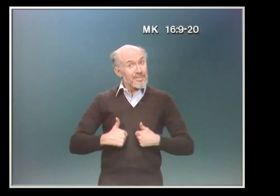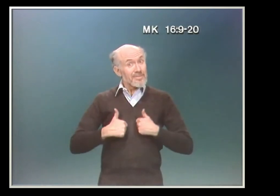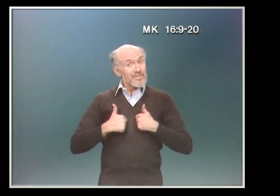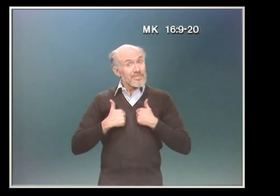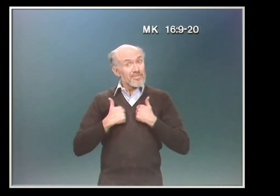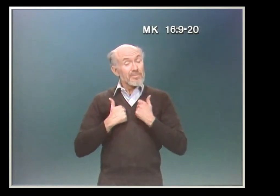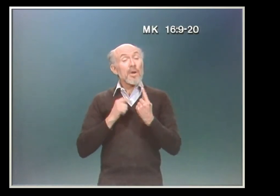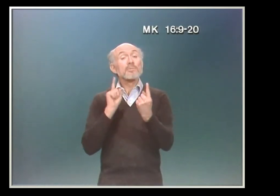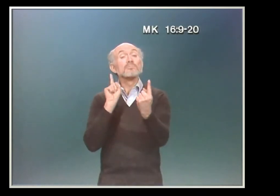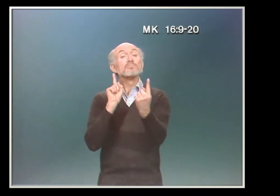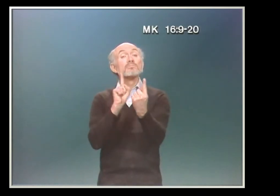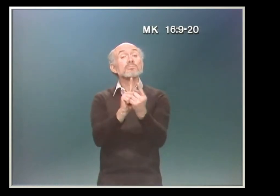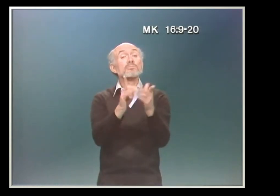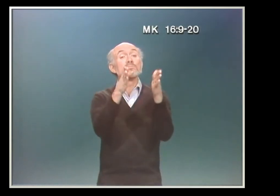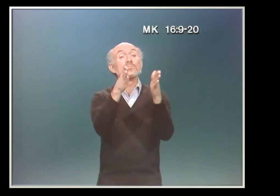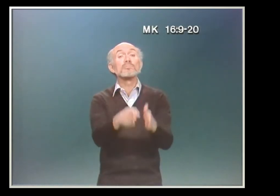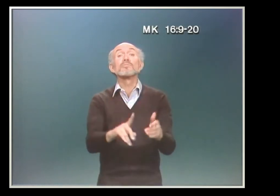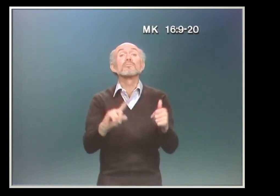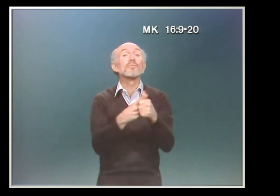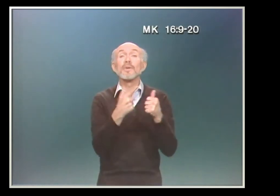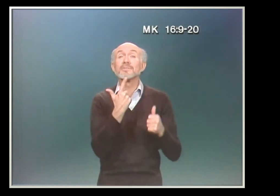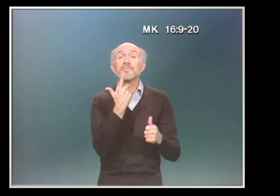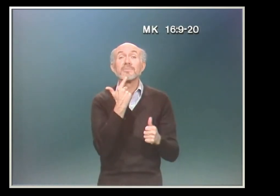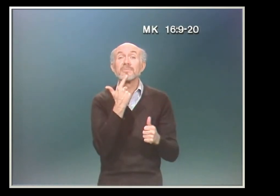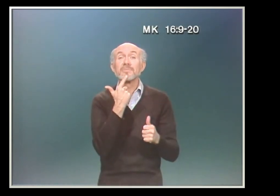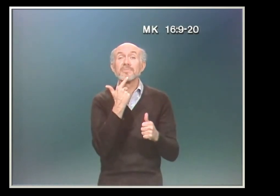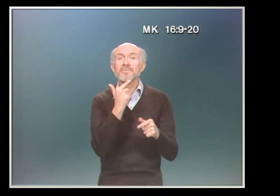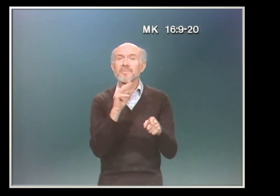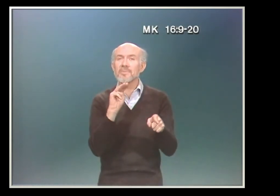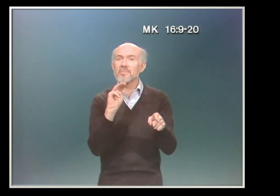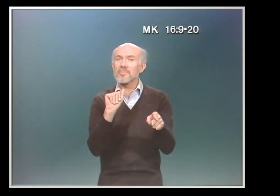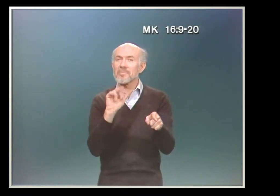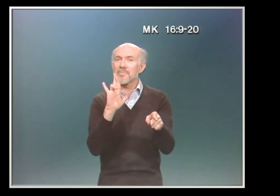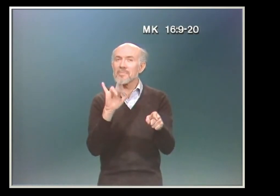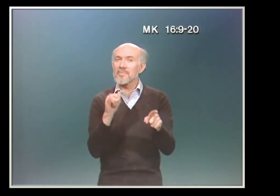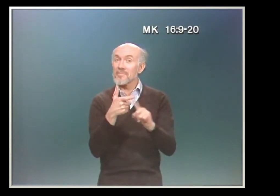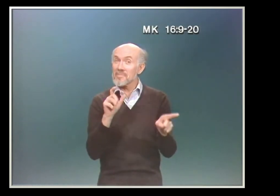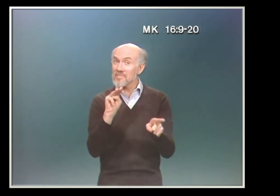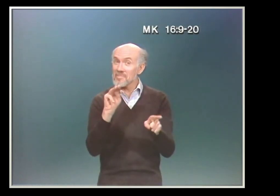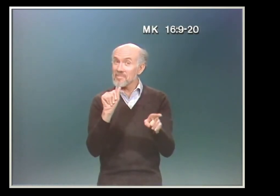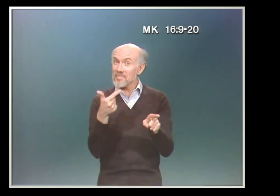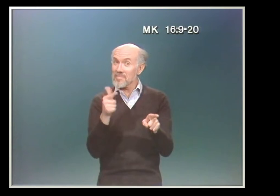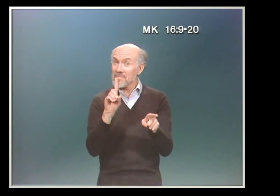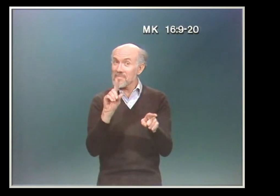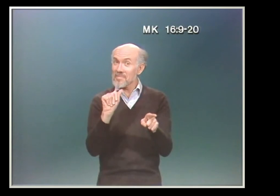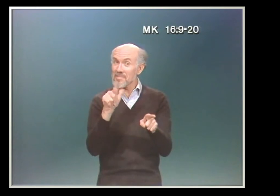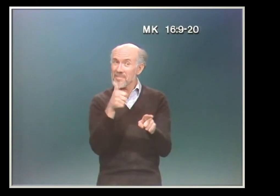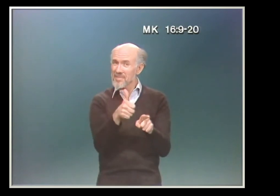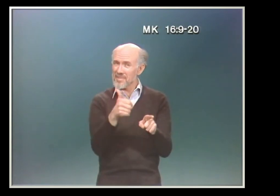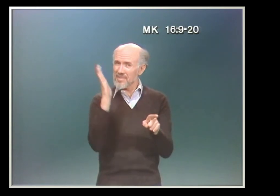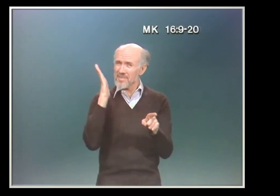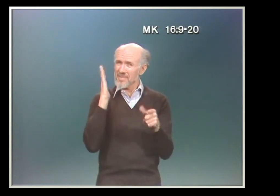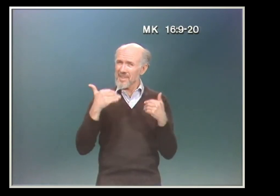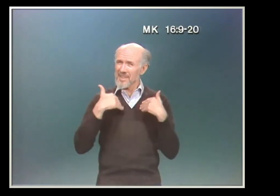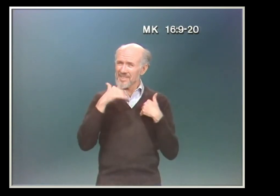Continuing from there, Jesus rose from the dead early on the first day of the week. He appeared first to Mary